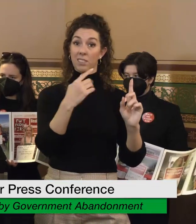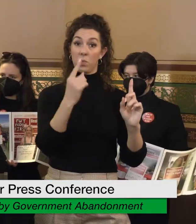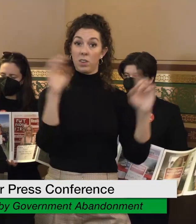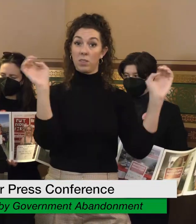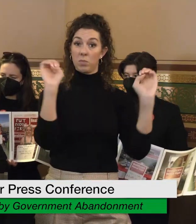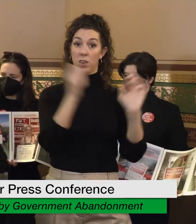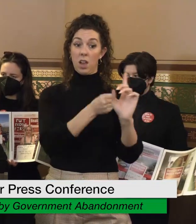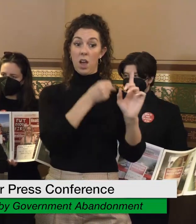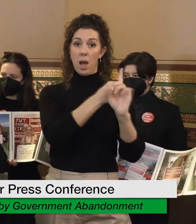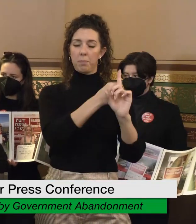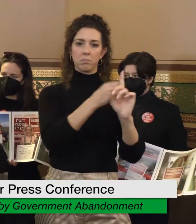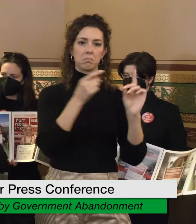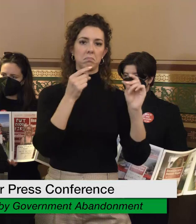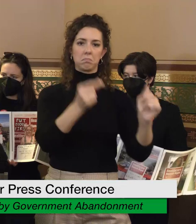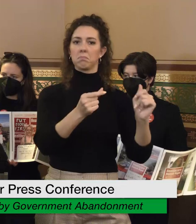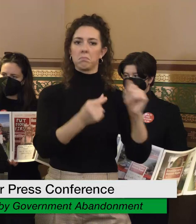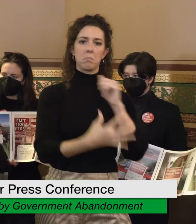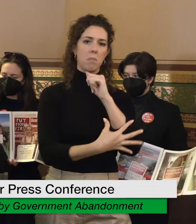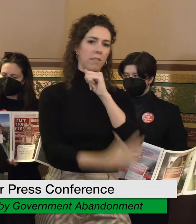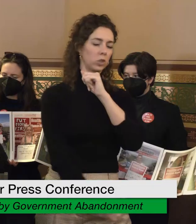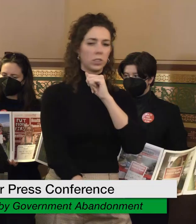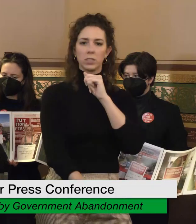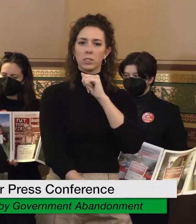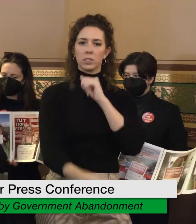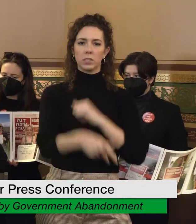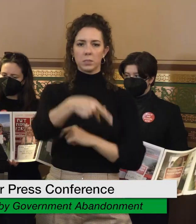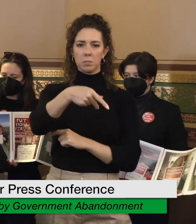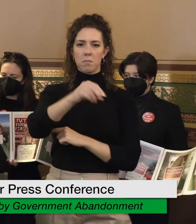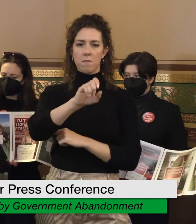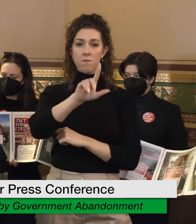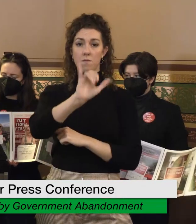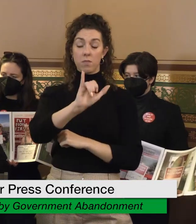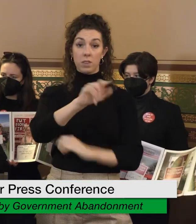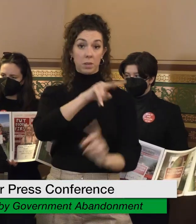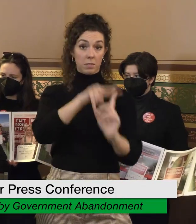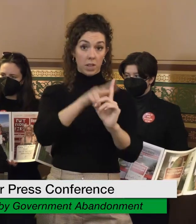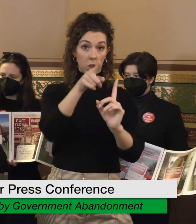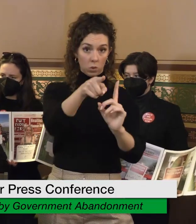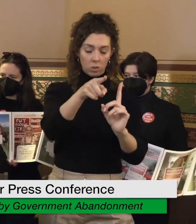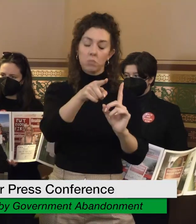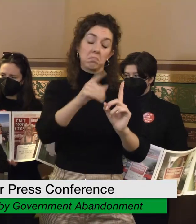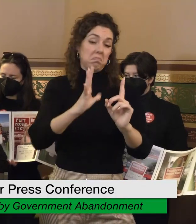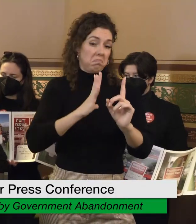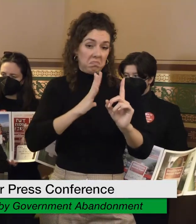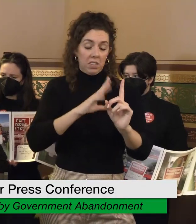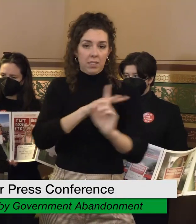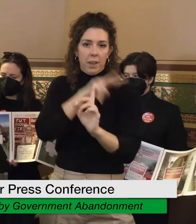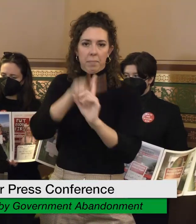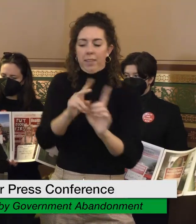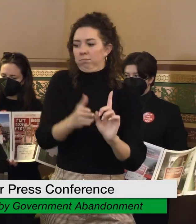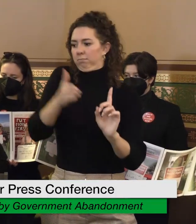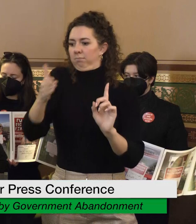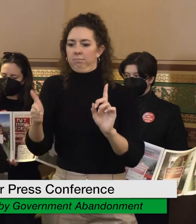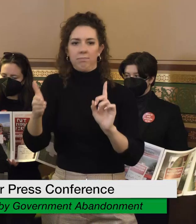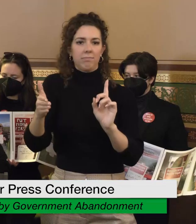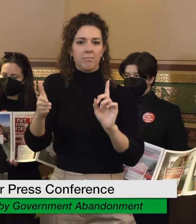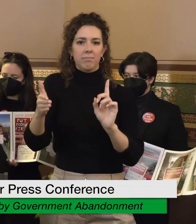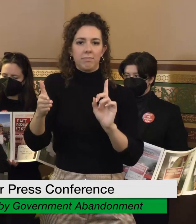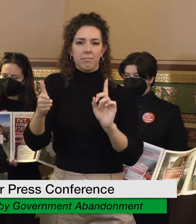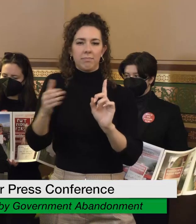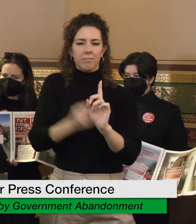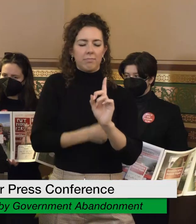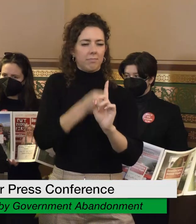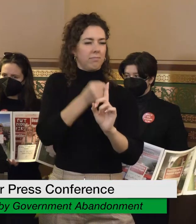poverty. And if that doesn't apply to you, it applies to the person next to you. And if you're